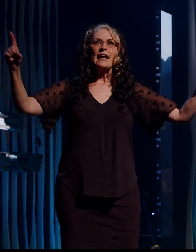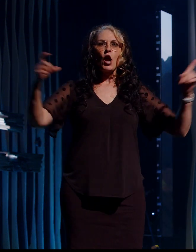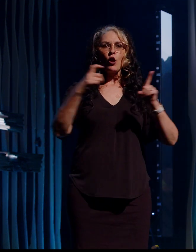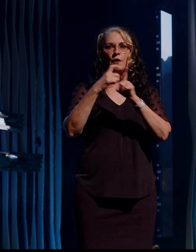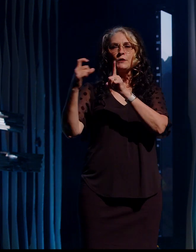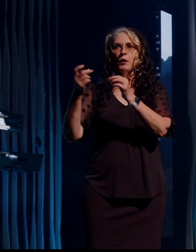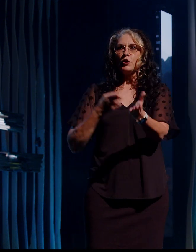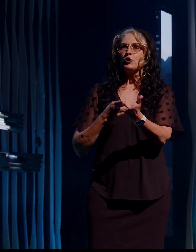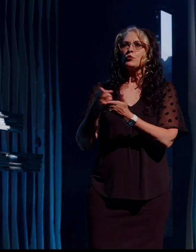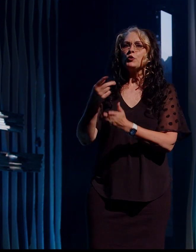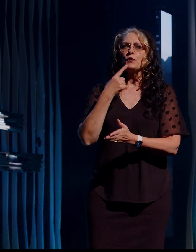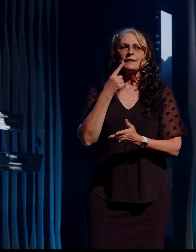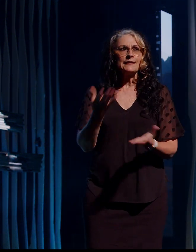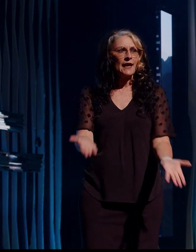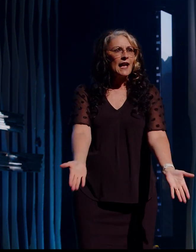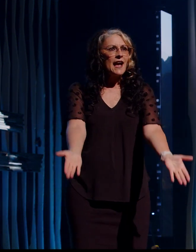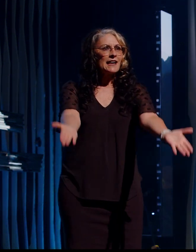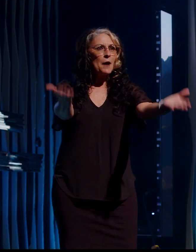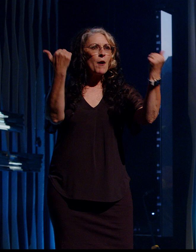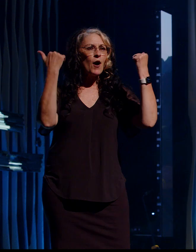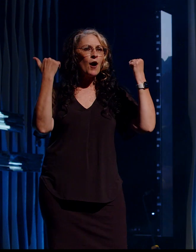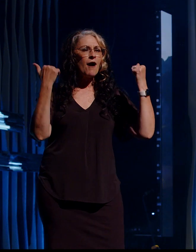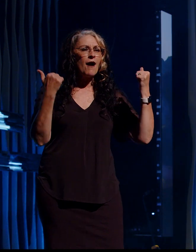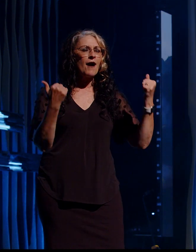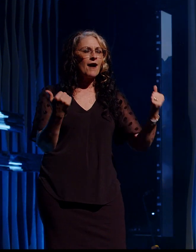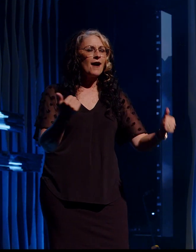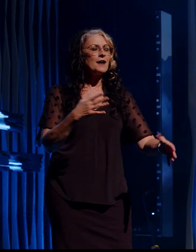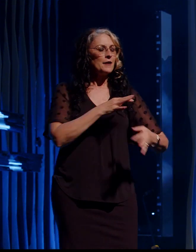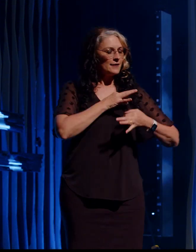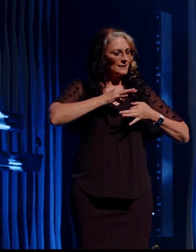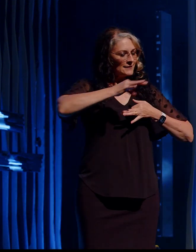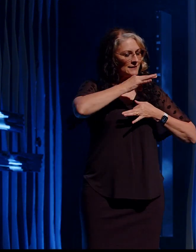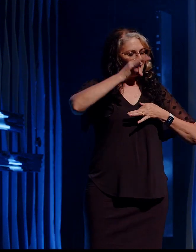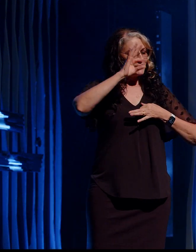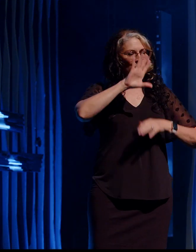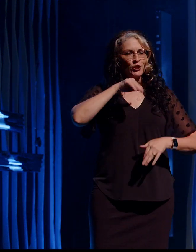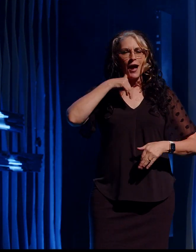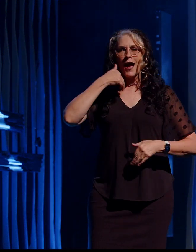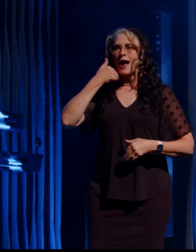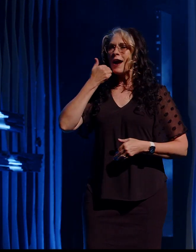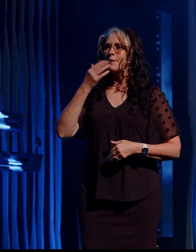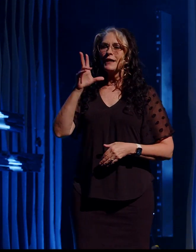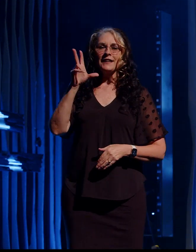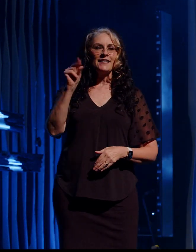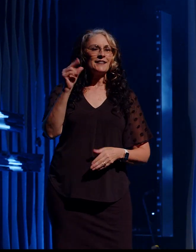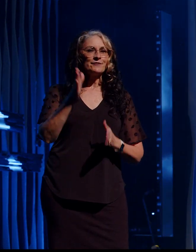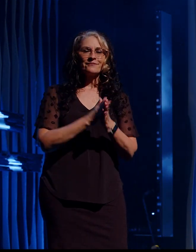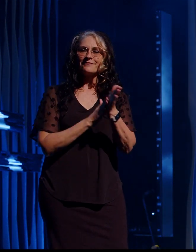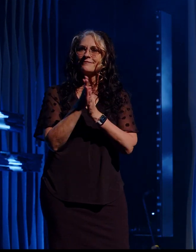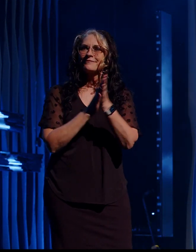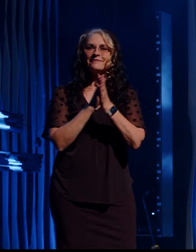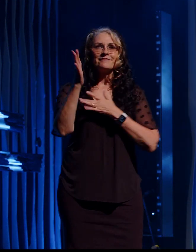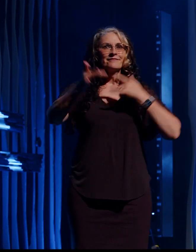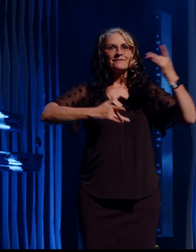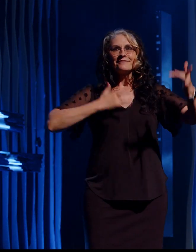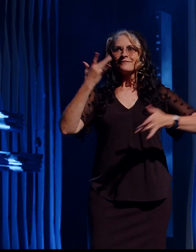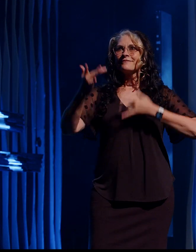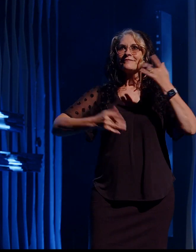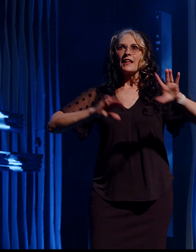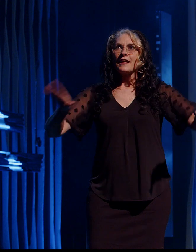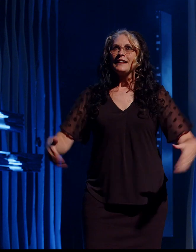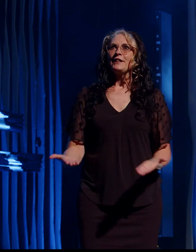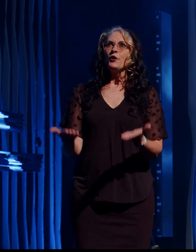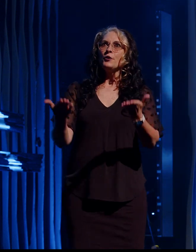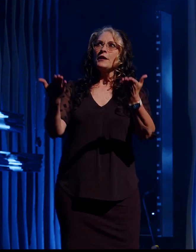these words with truth and say, so come on my soul, and don't you get shy on me, lift up your